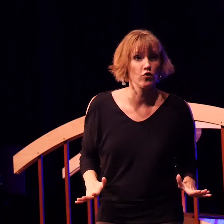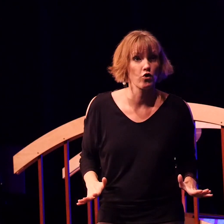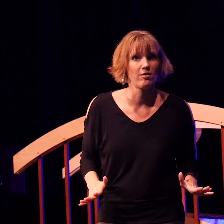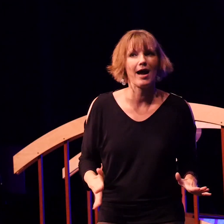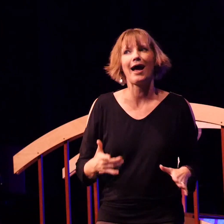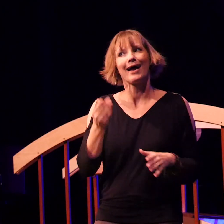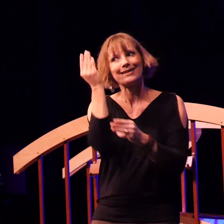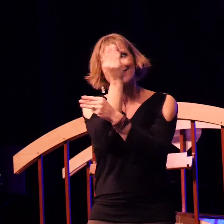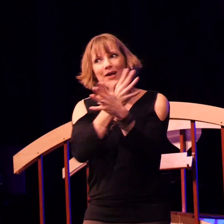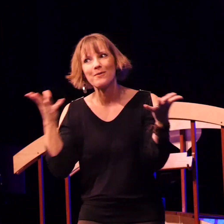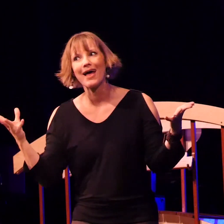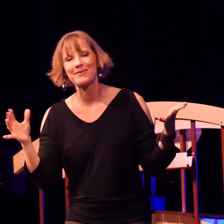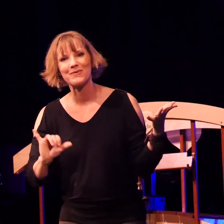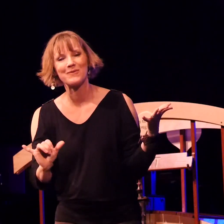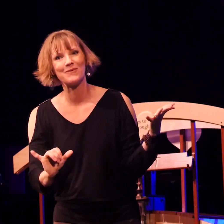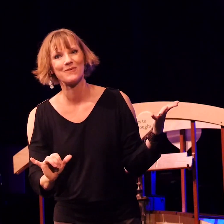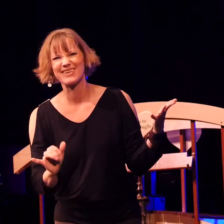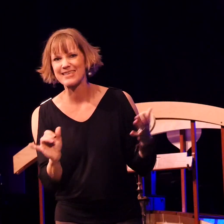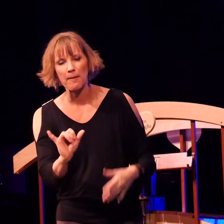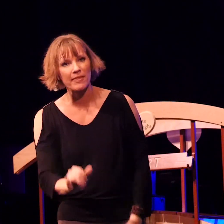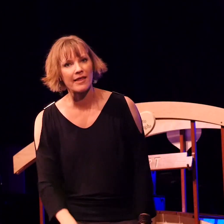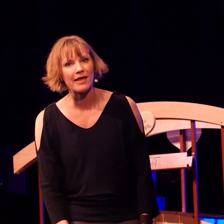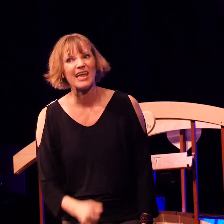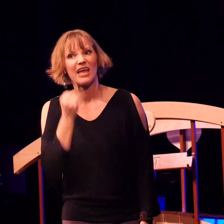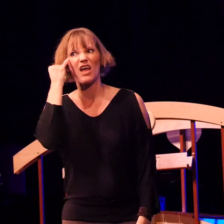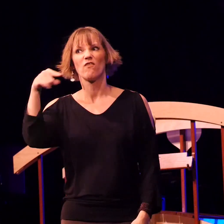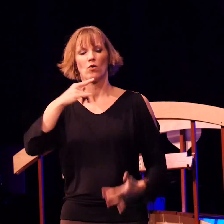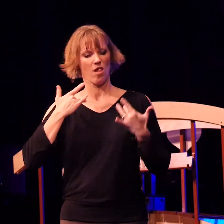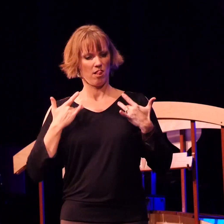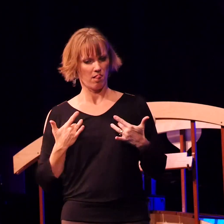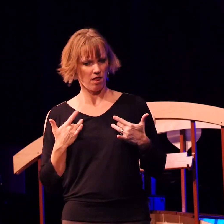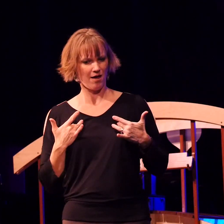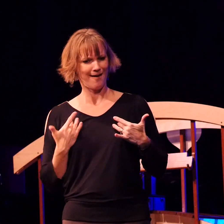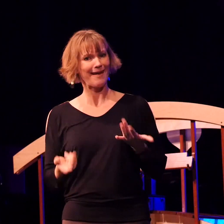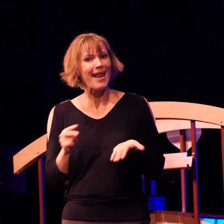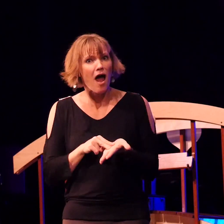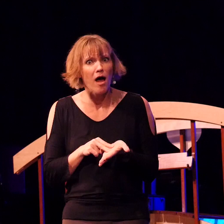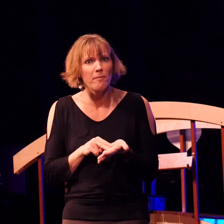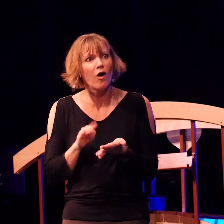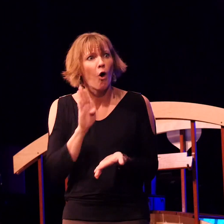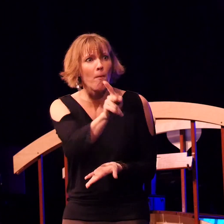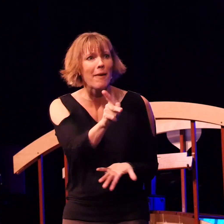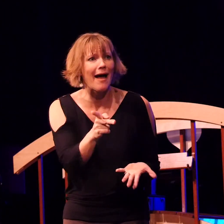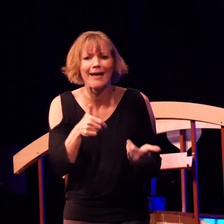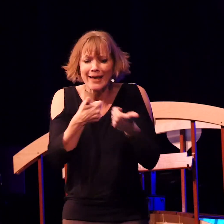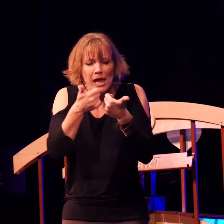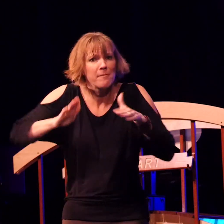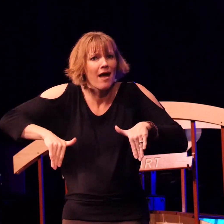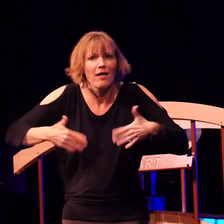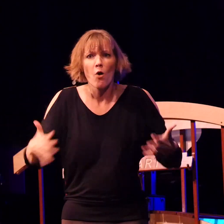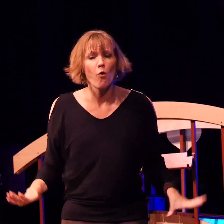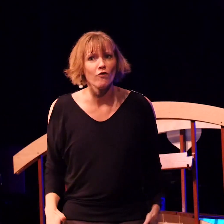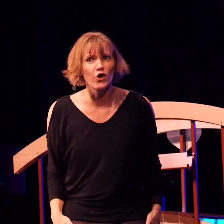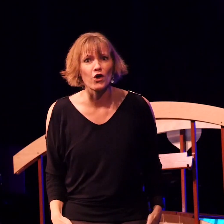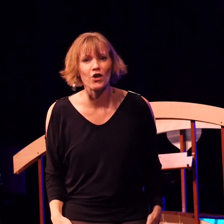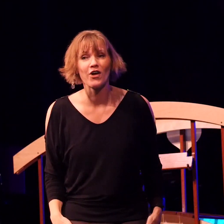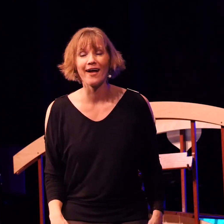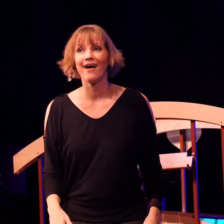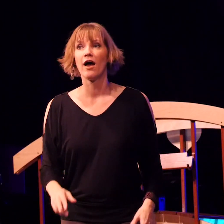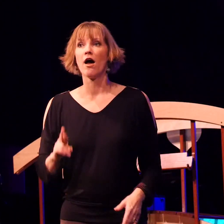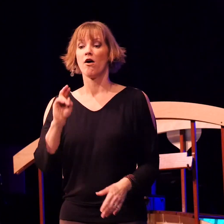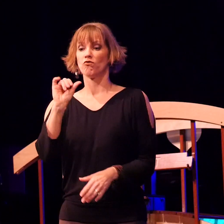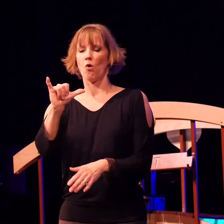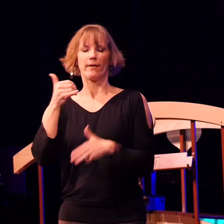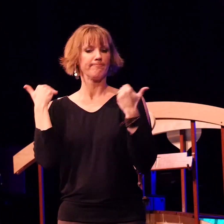I say that to you too. If you've been down, get up and go back. The game isn't over yet. Well, Roy